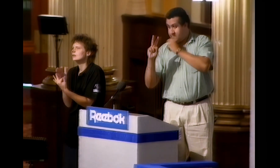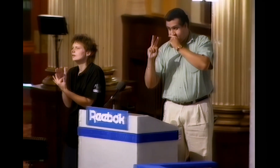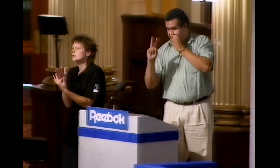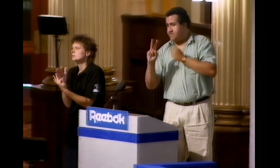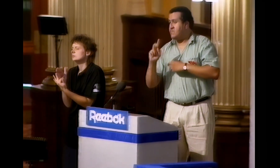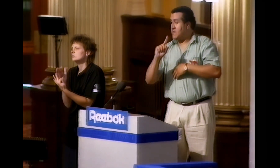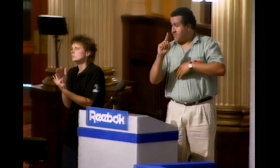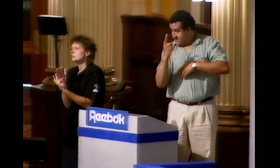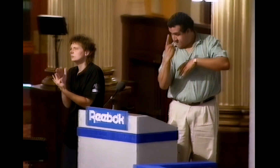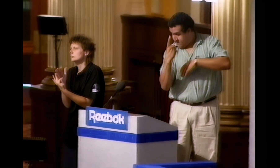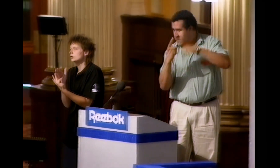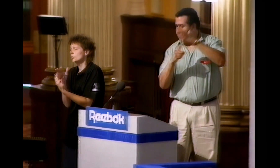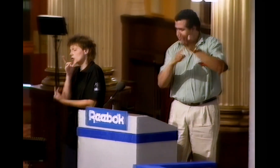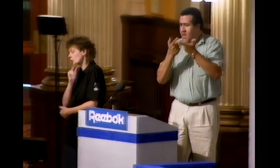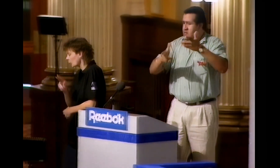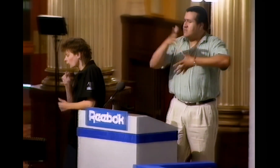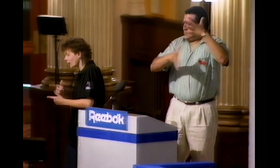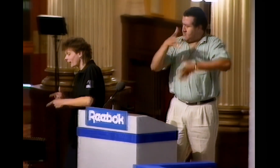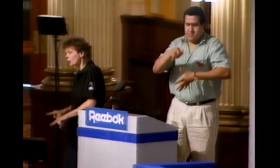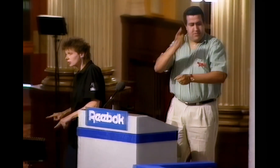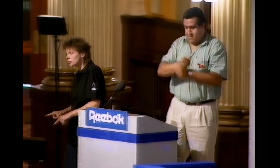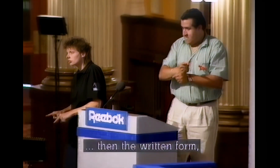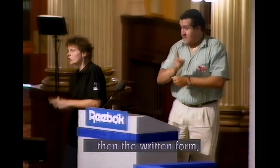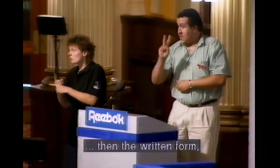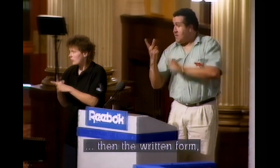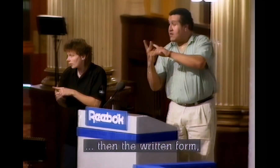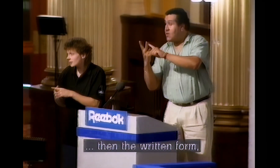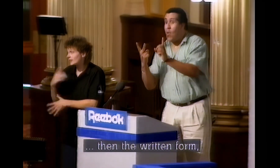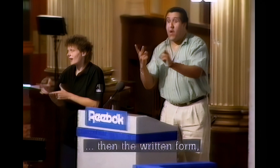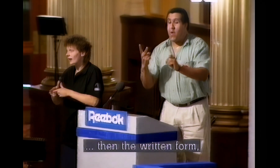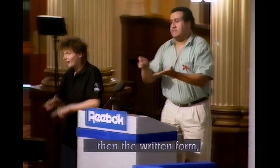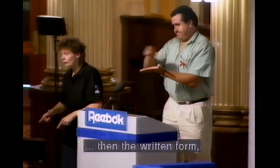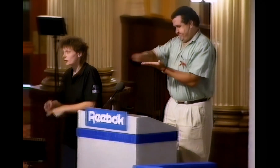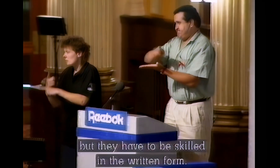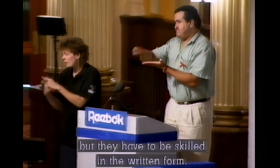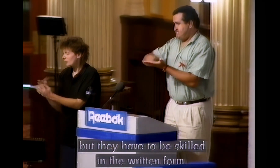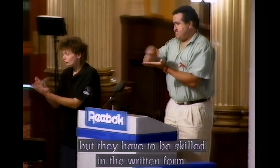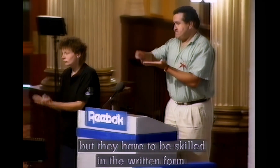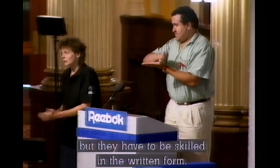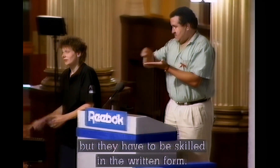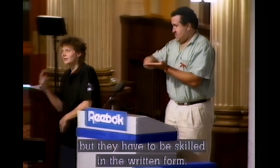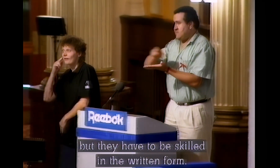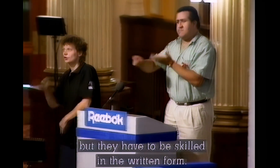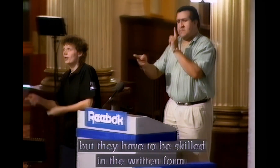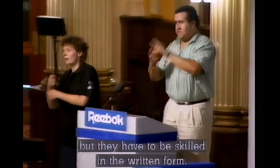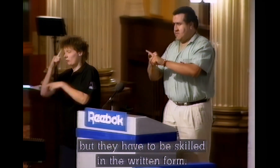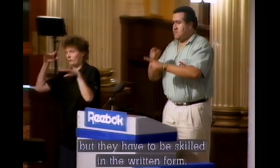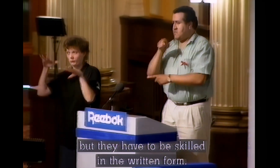spoken language and sign language and a written language, it can be confusing for deaf children. The first language